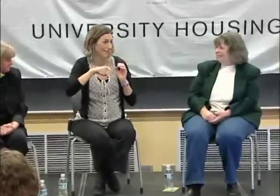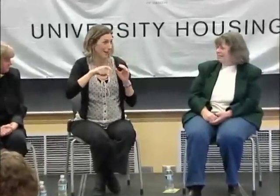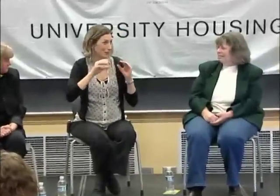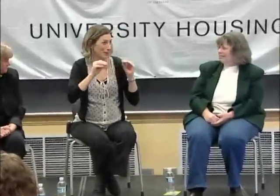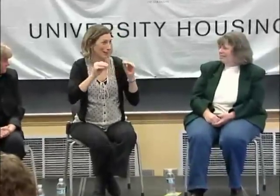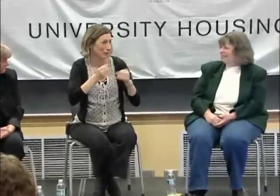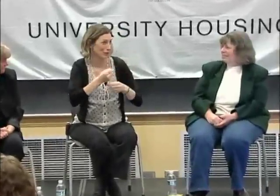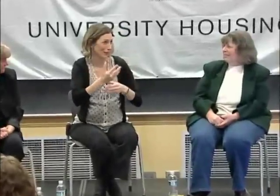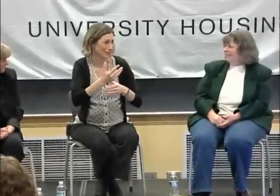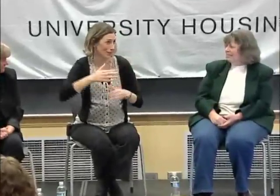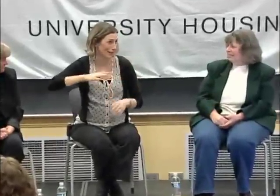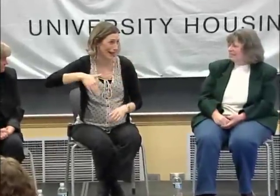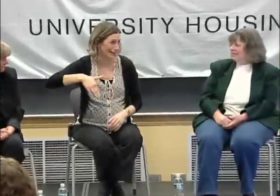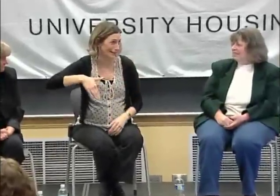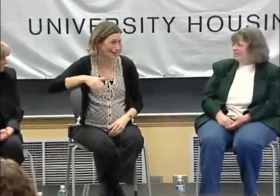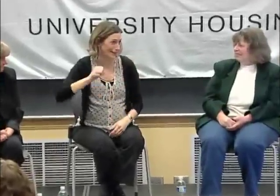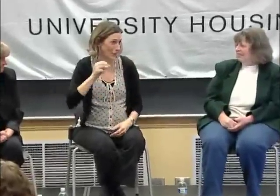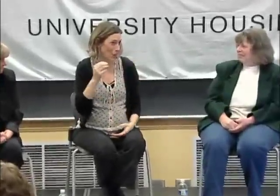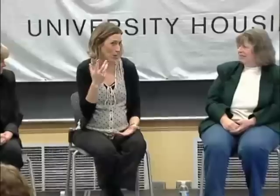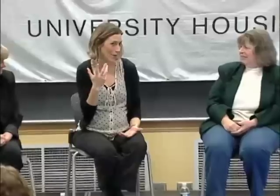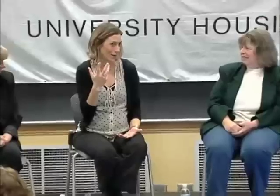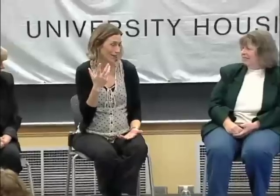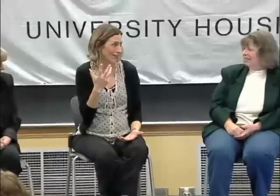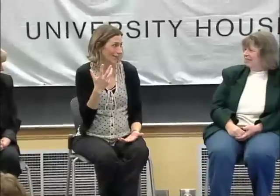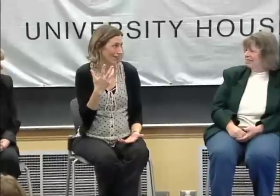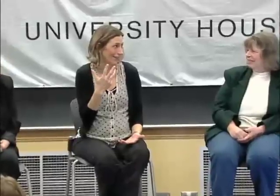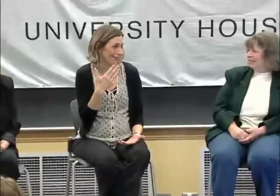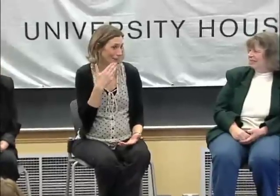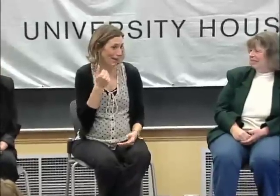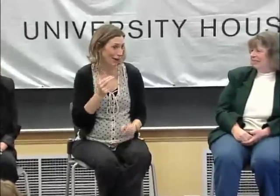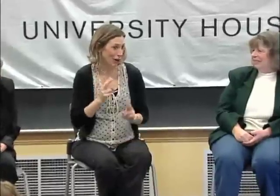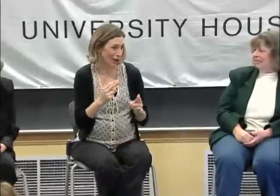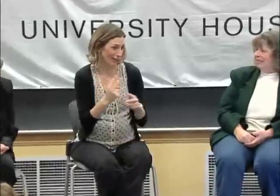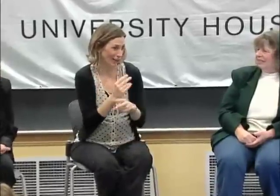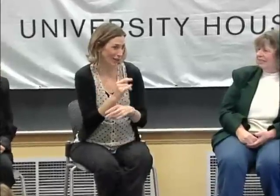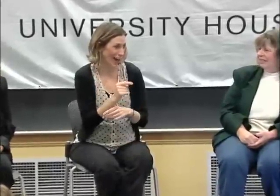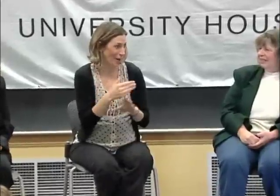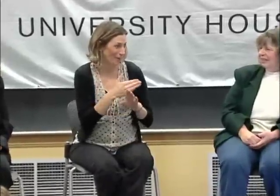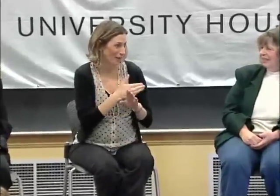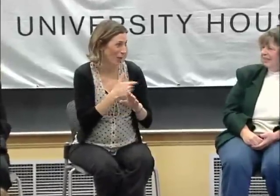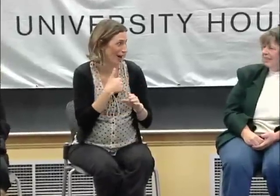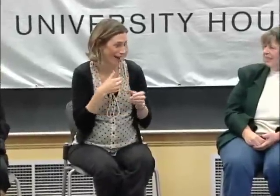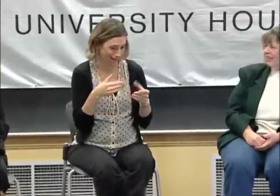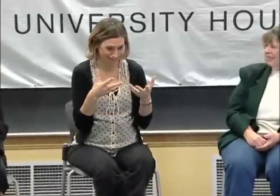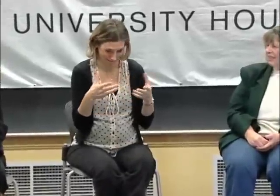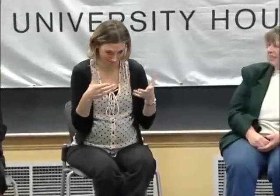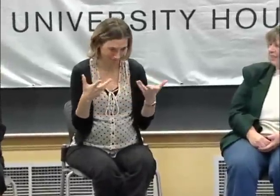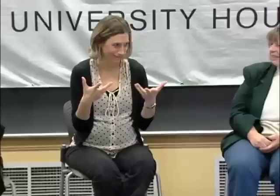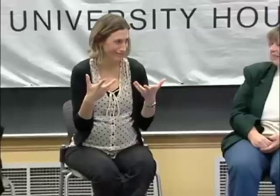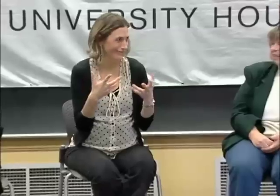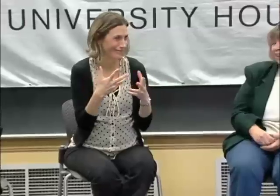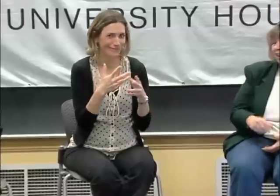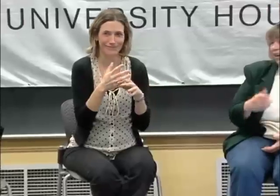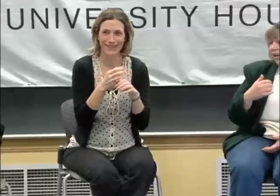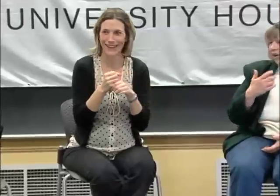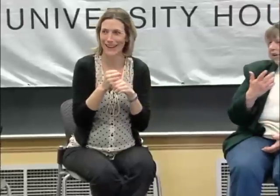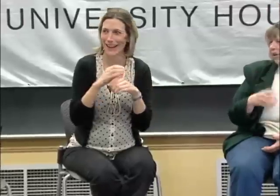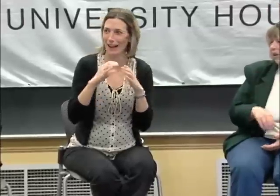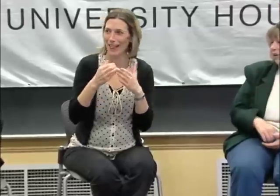But I've not yet taught Shakespeare, so I better hurry and figure it out, I guess, before I have to teach it,